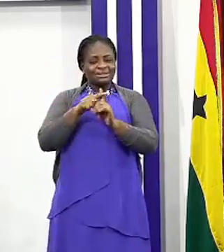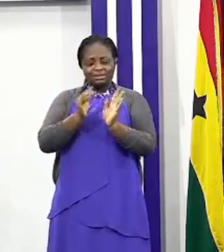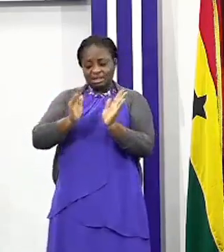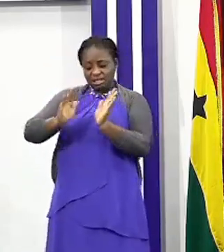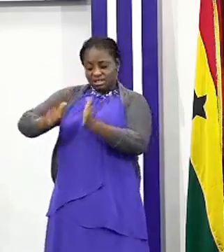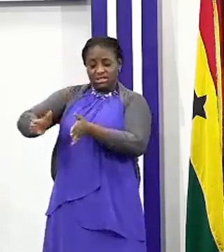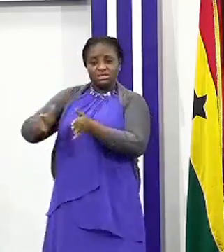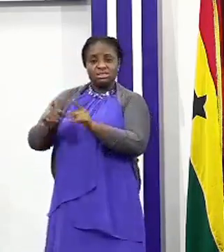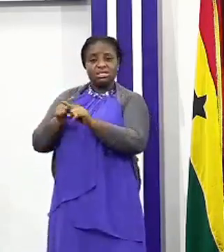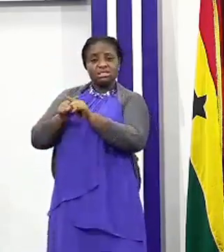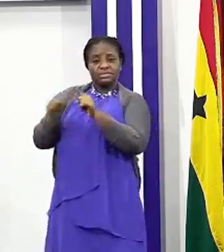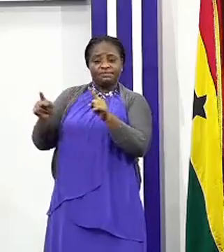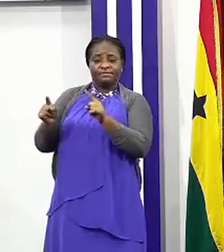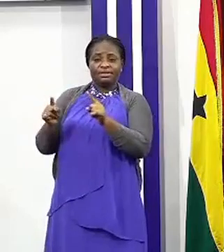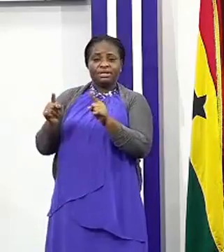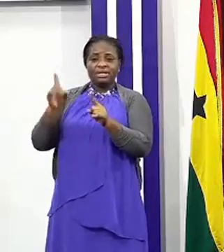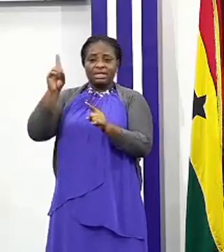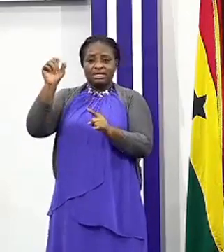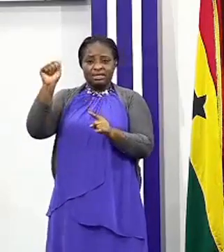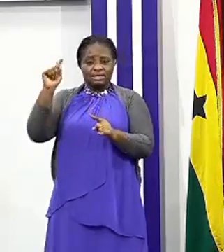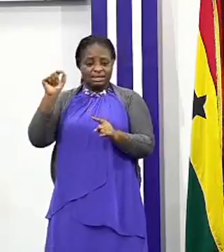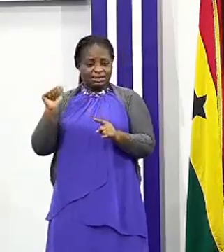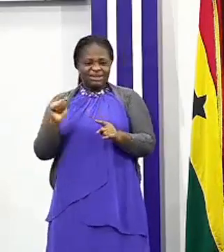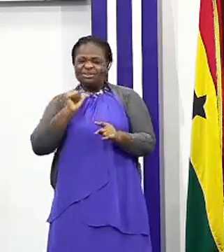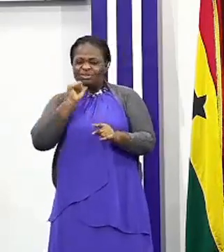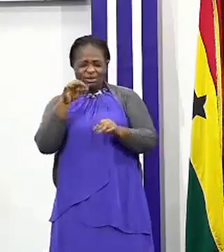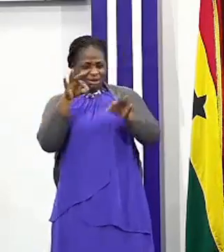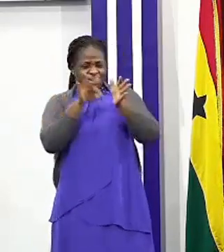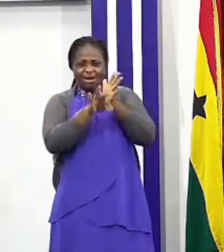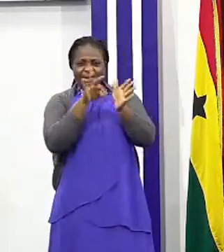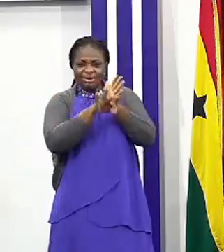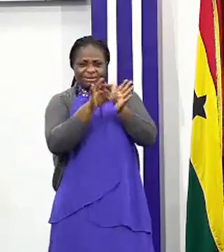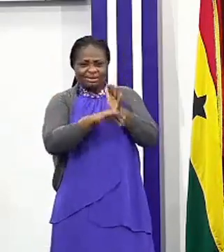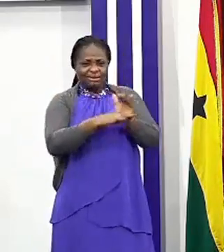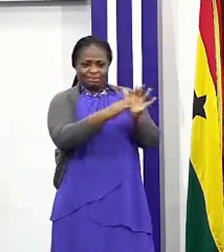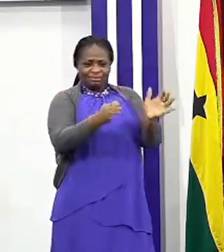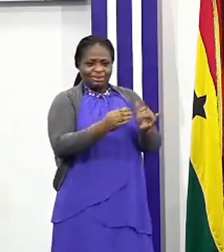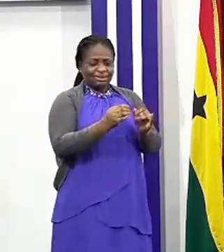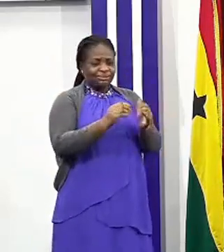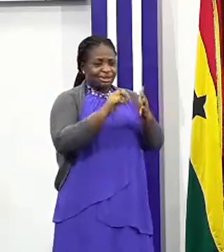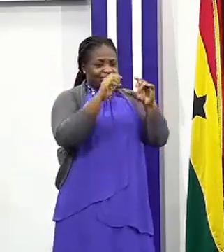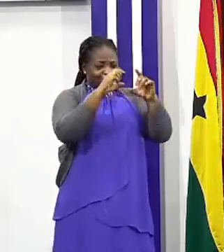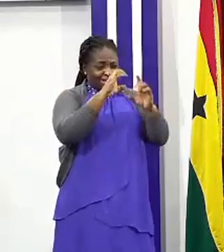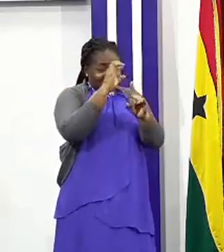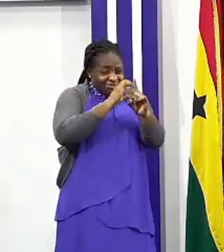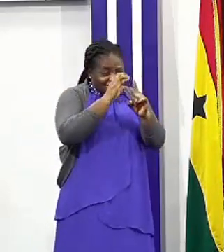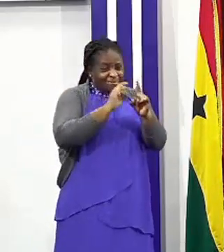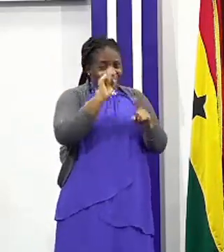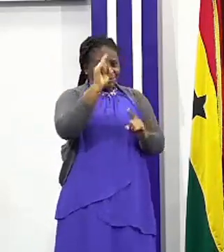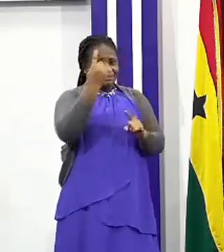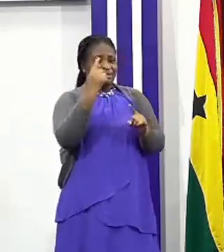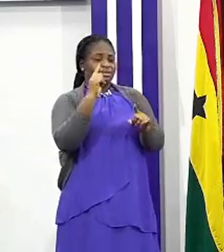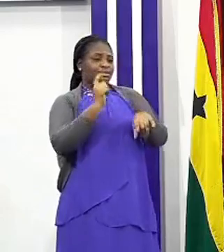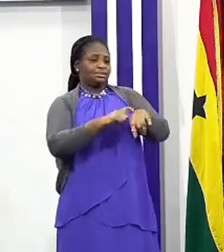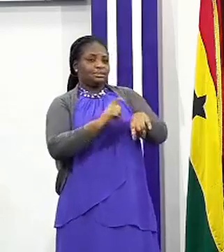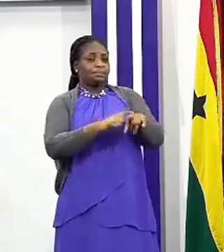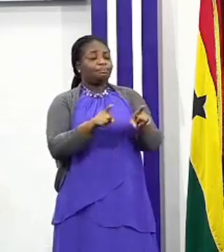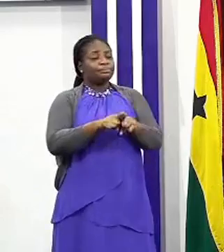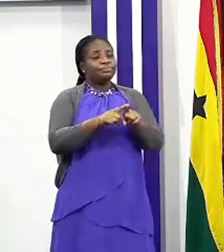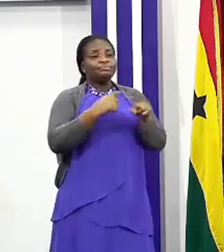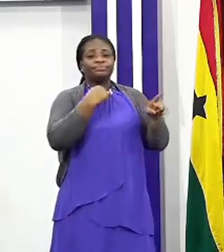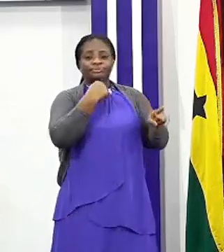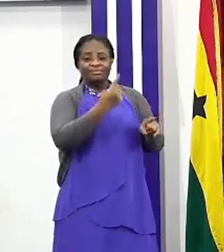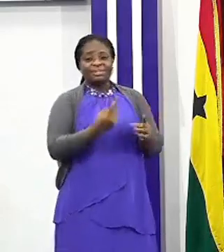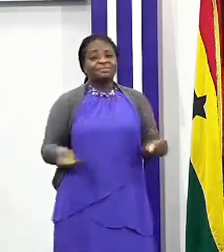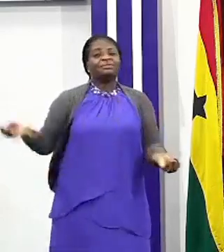separate database. It is not counted amongst those who we are screening for the first time. And as I said, even if you